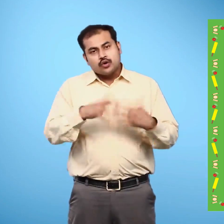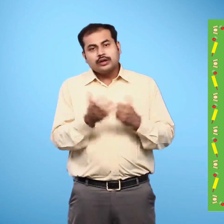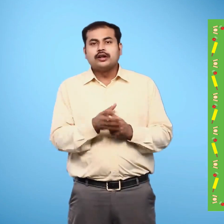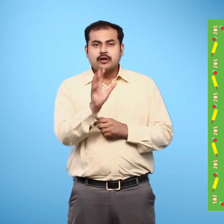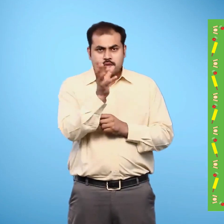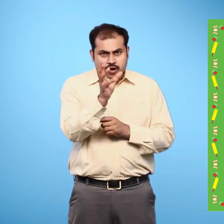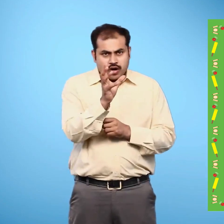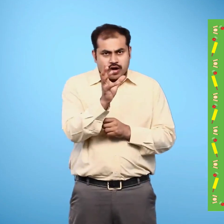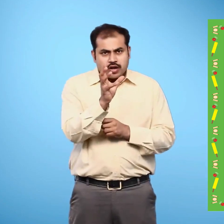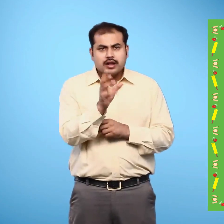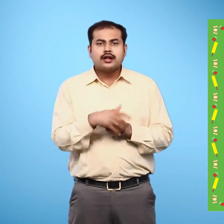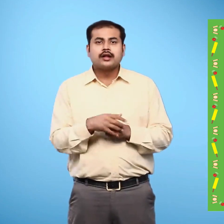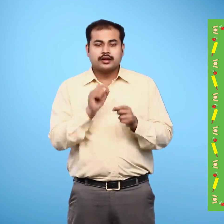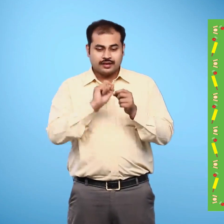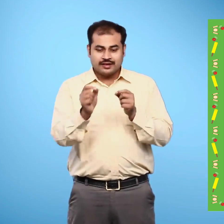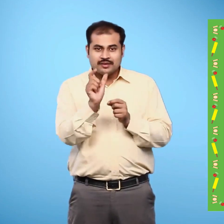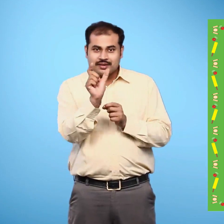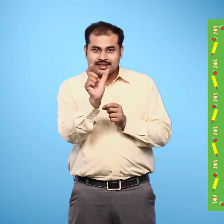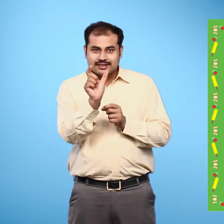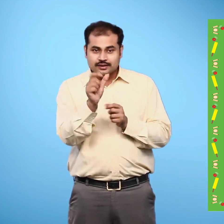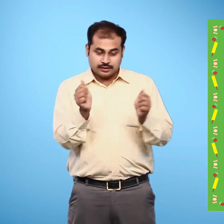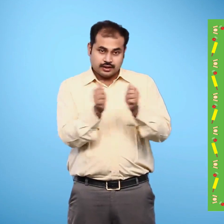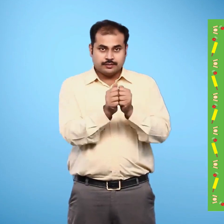Balls and matchboxes together.